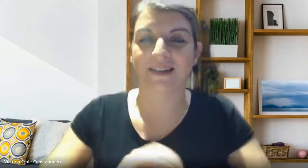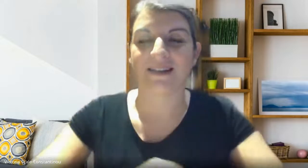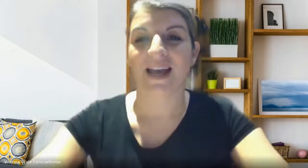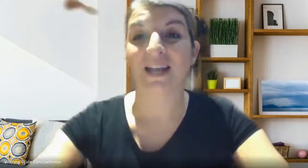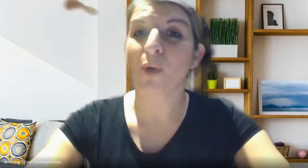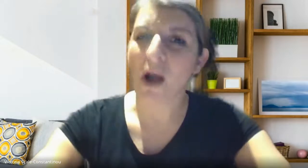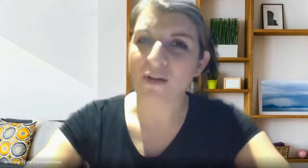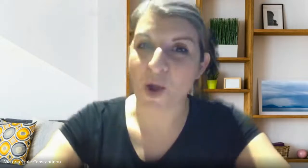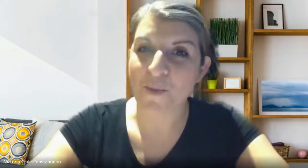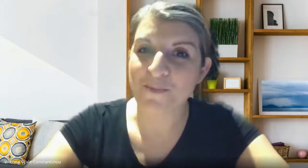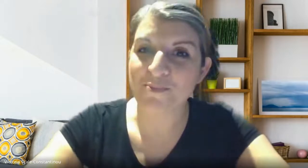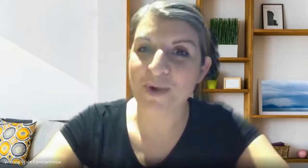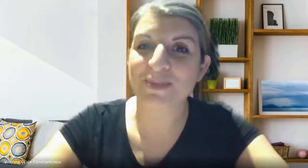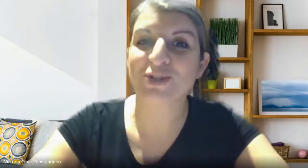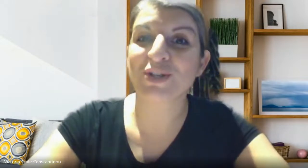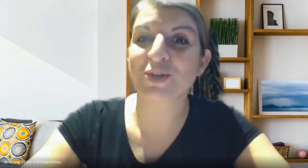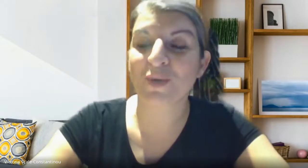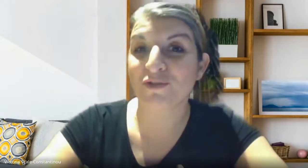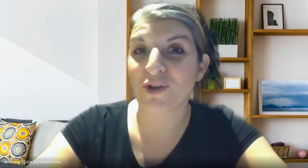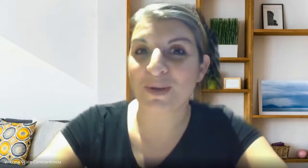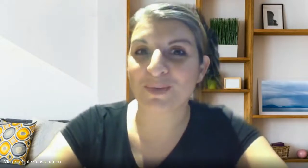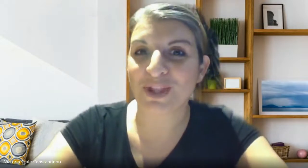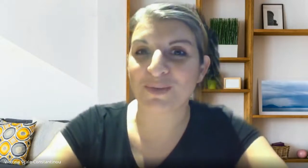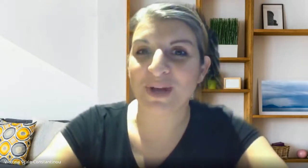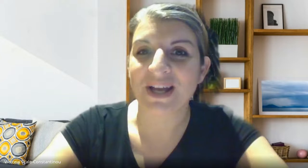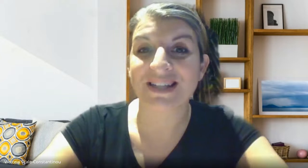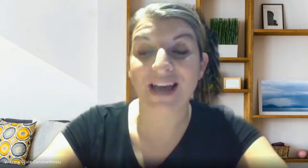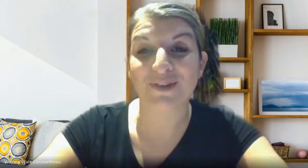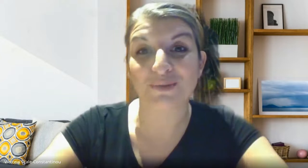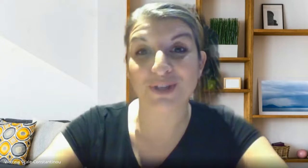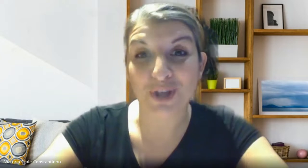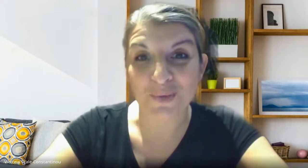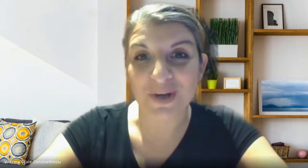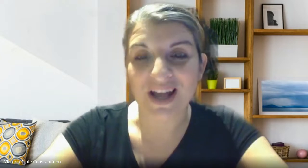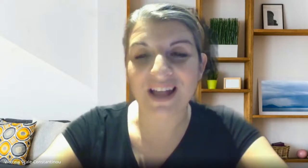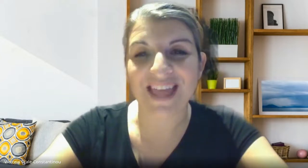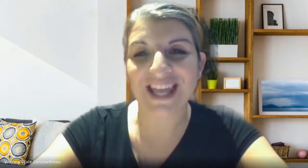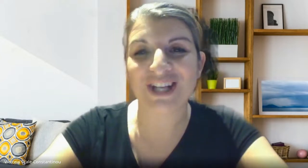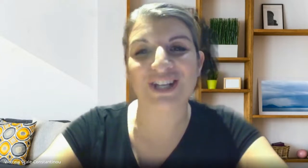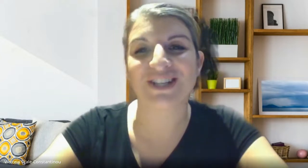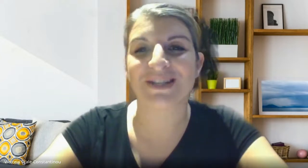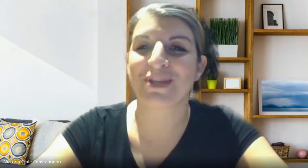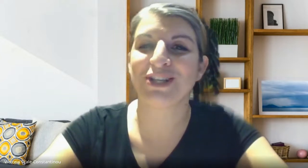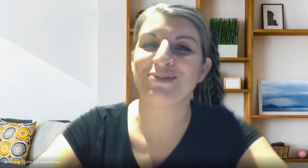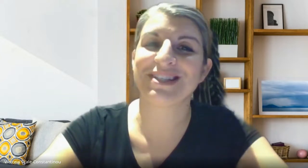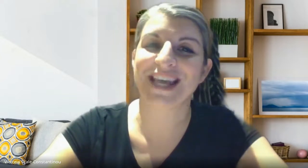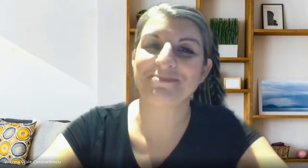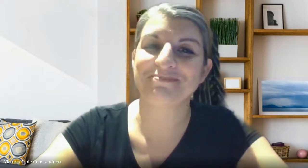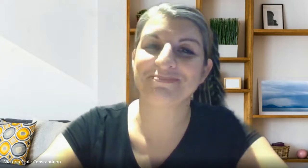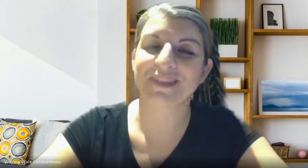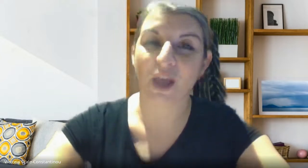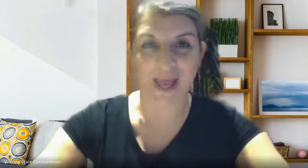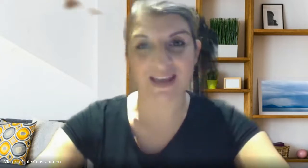signing, and if you are at home, perhaps you could ask one of the grown-ups with you to have a go too, and they could learn something new